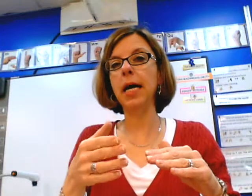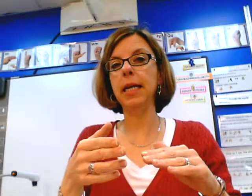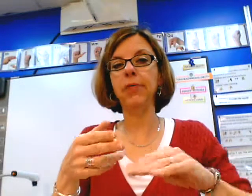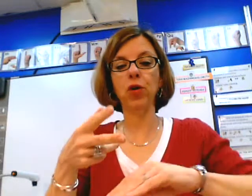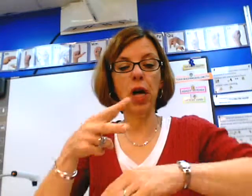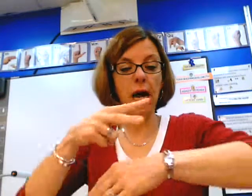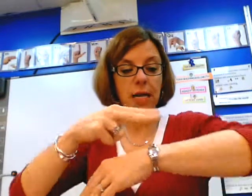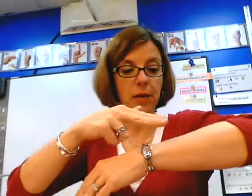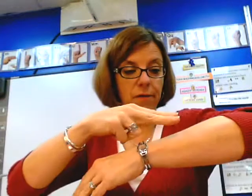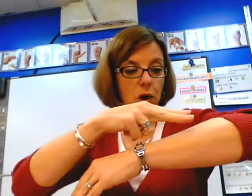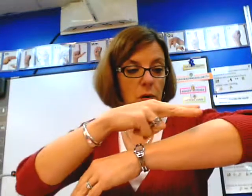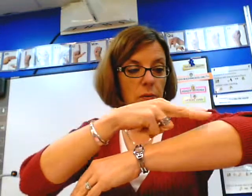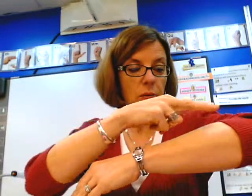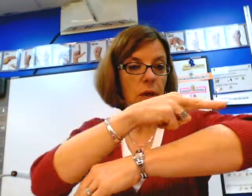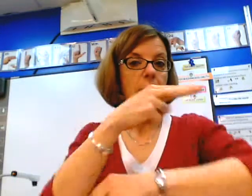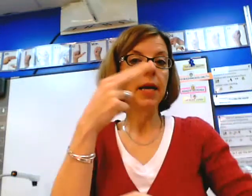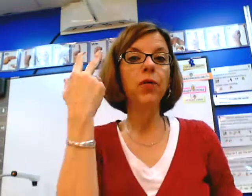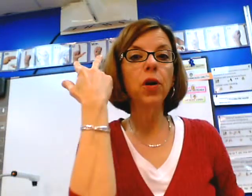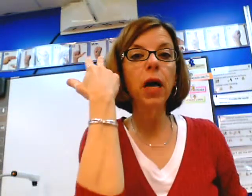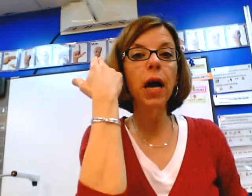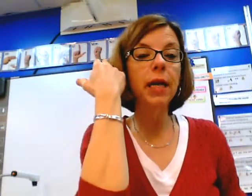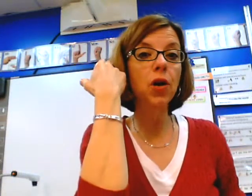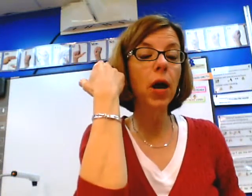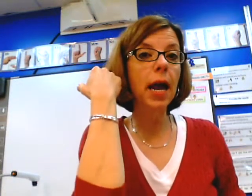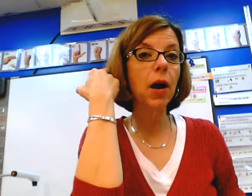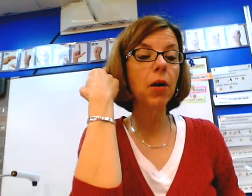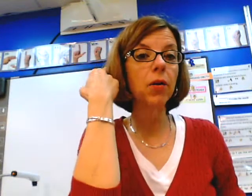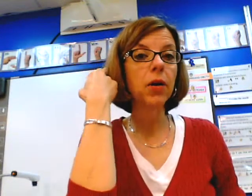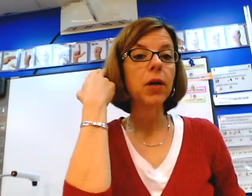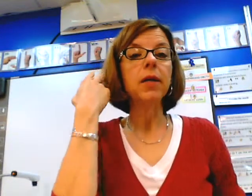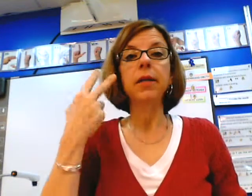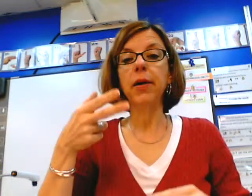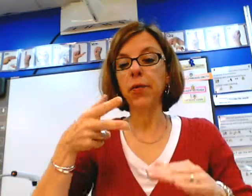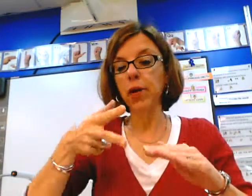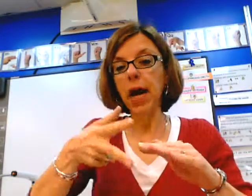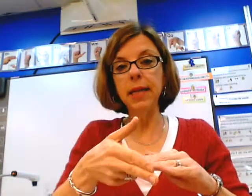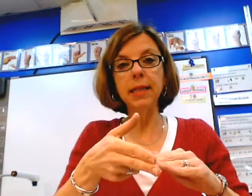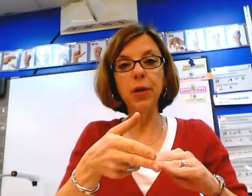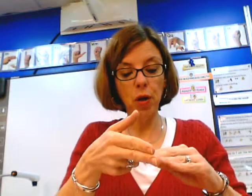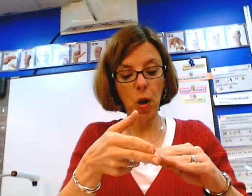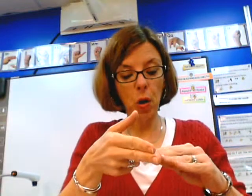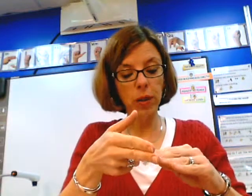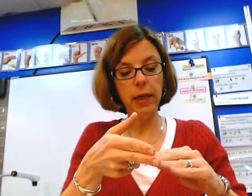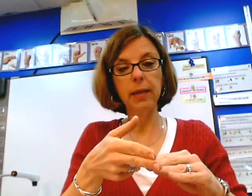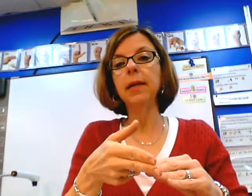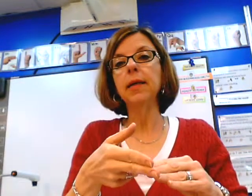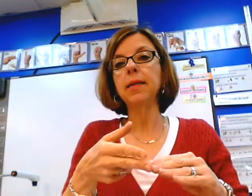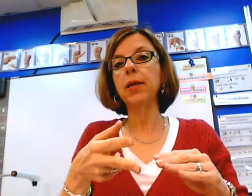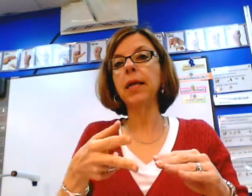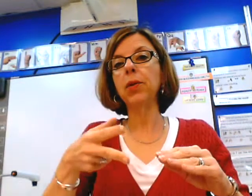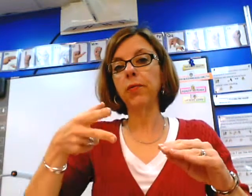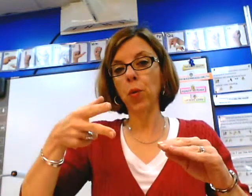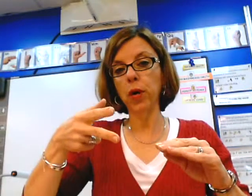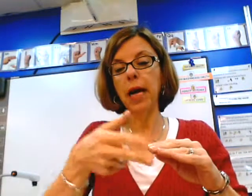on what you're cutting. If you're cutting the fur, if you're cutting your hair, if you're cutting something you're holding. So again,